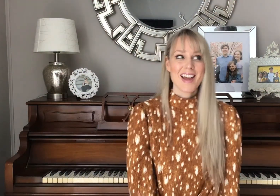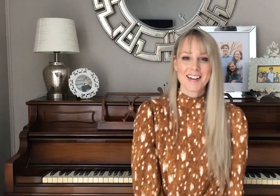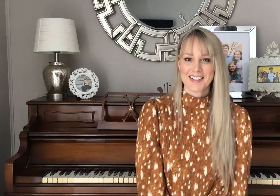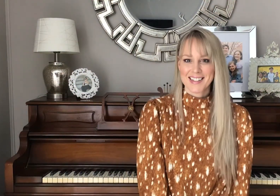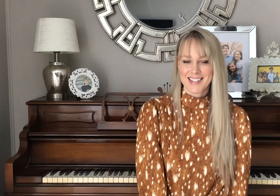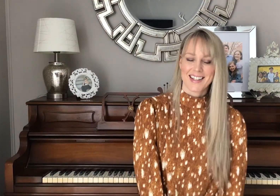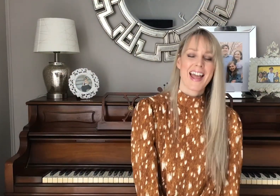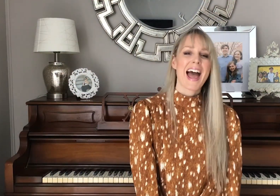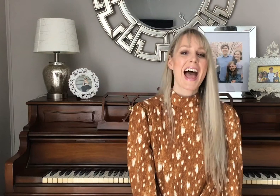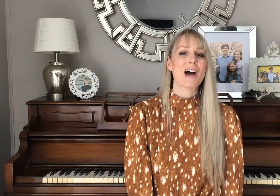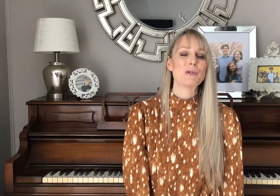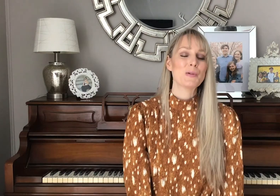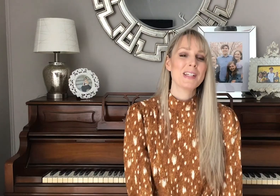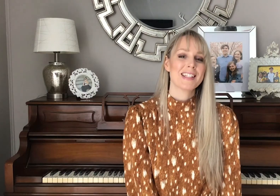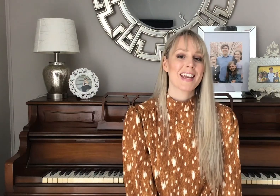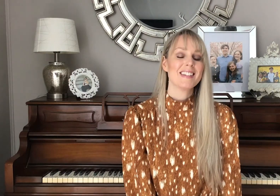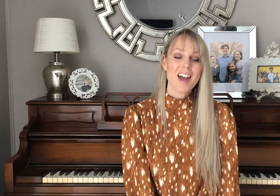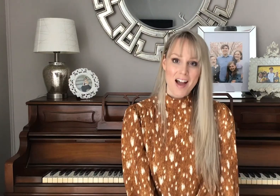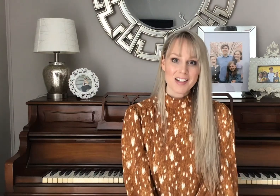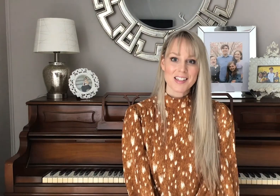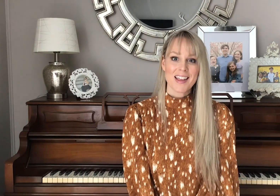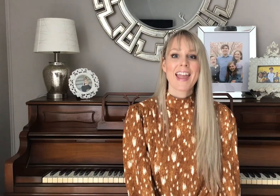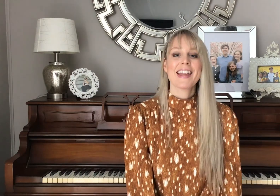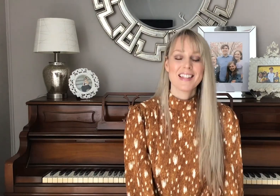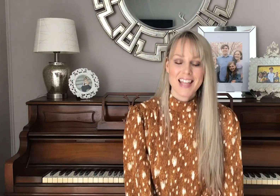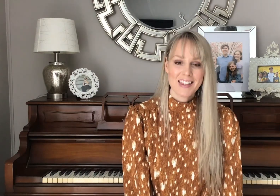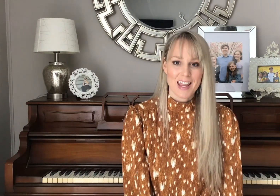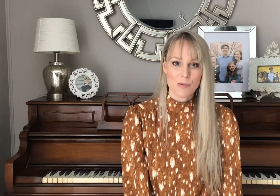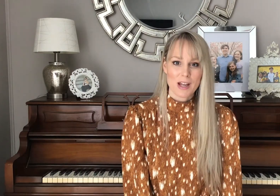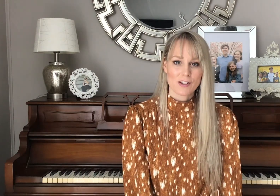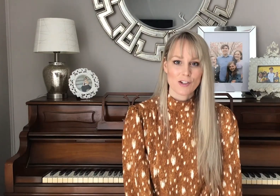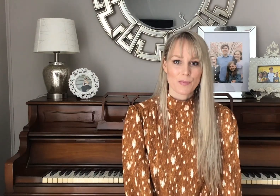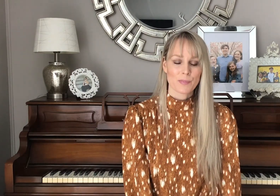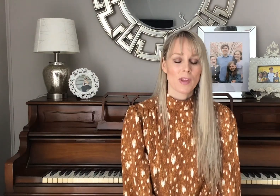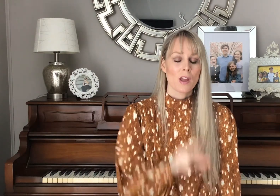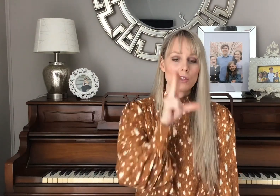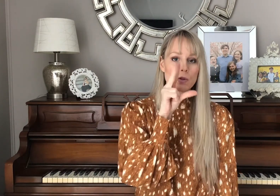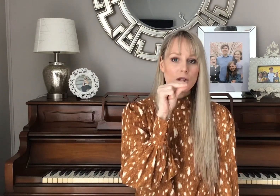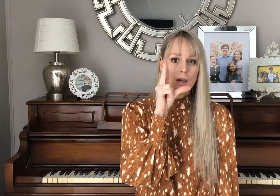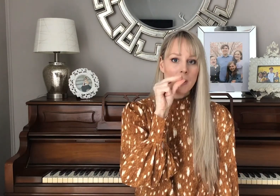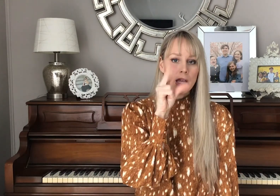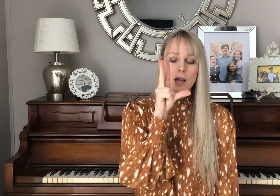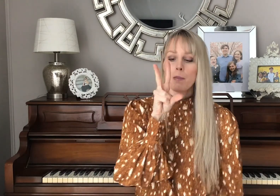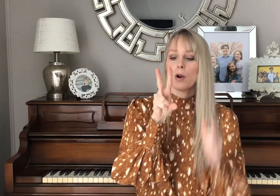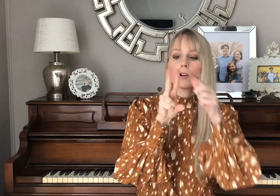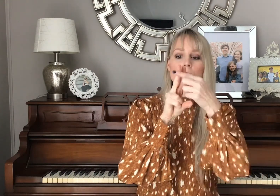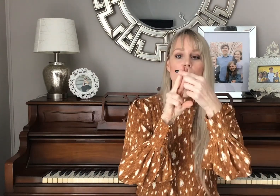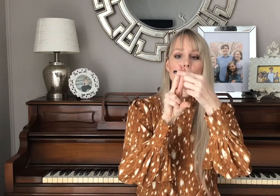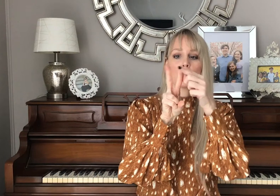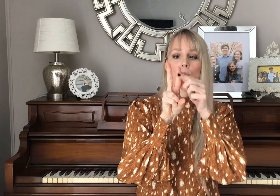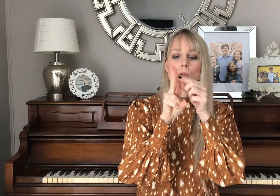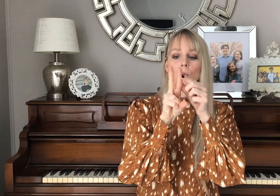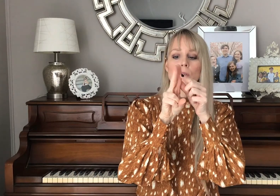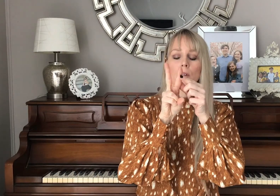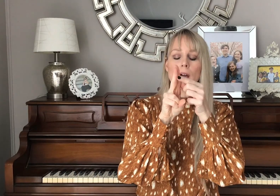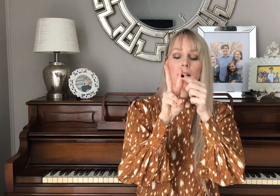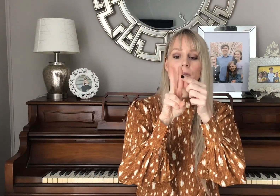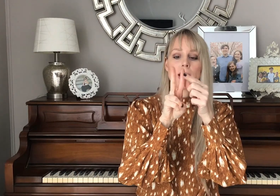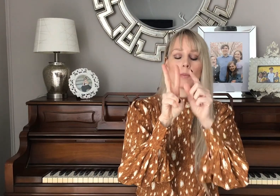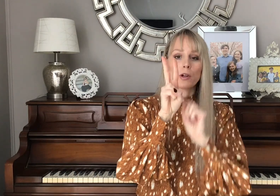Ducks. How do we say ducks in sign language? So it's going to be like a bird. You have your two, kind of like a bird. You have your